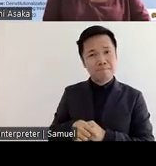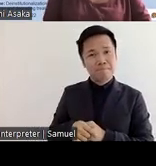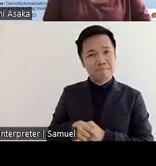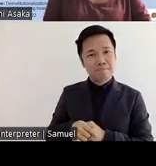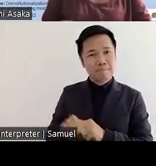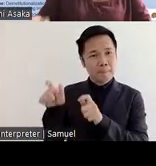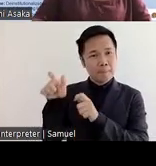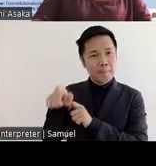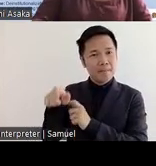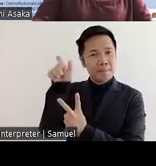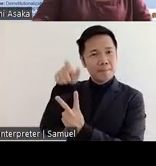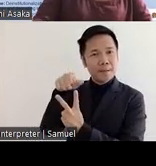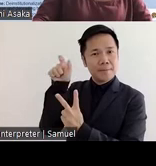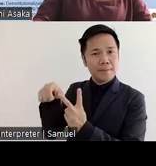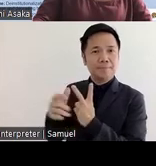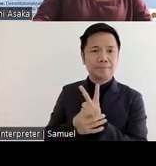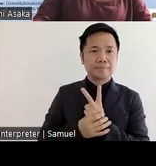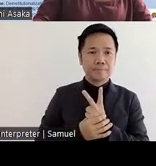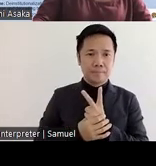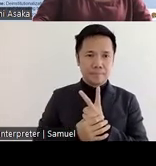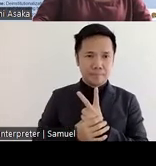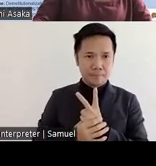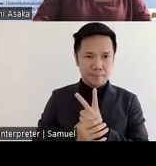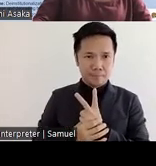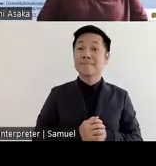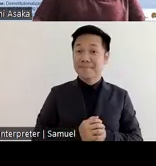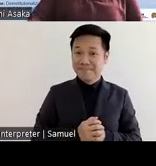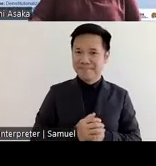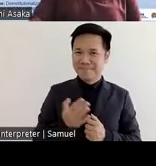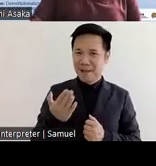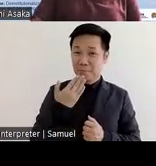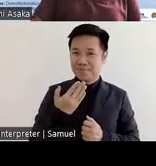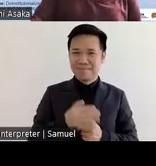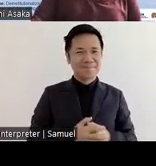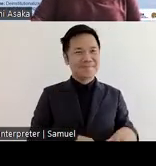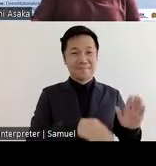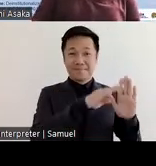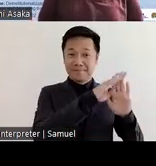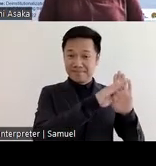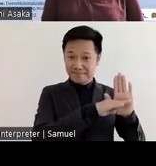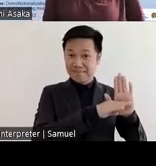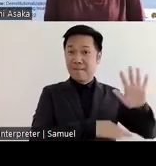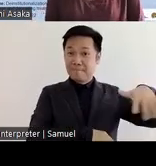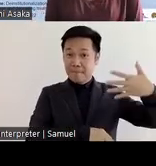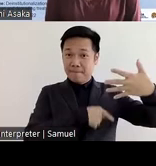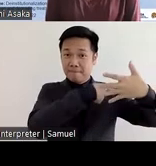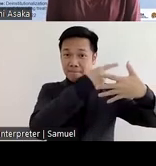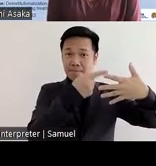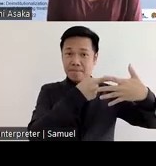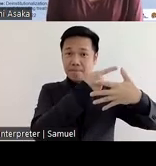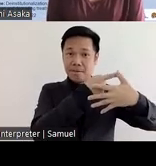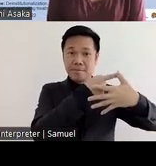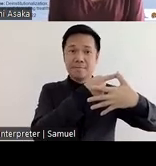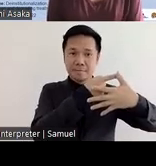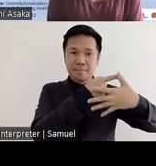Next slide, or maybe a few slides ahead, sorry. So the first, we identify ourselves